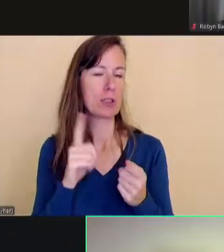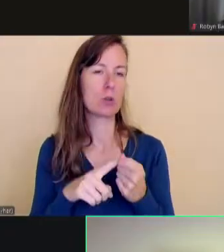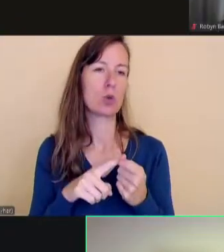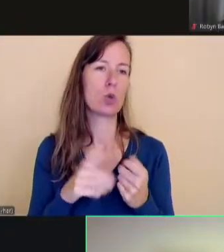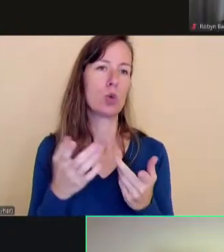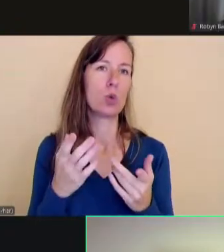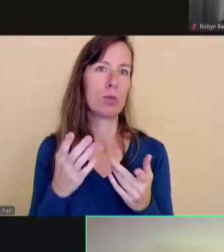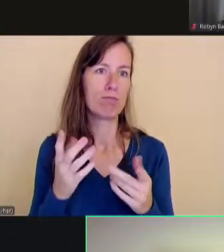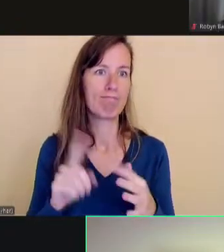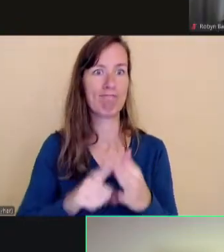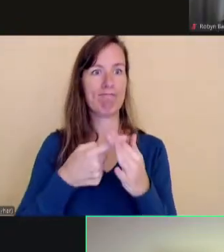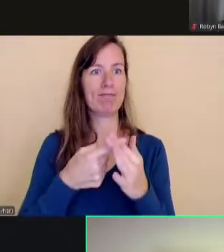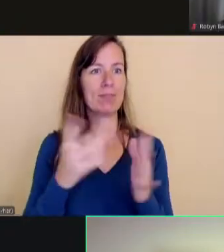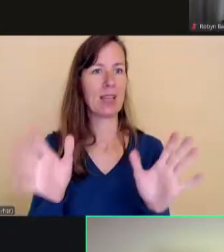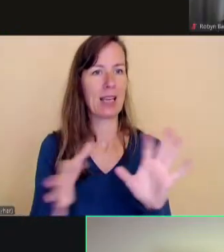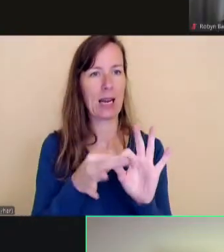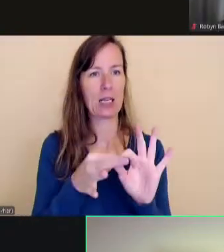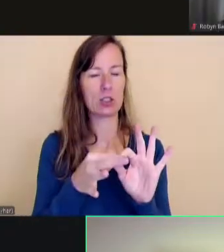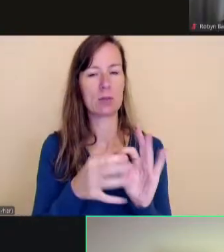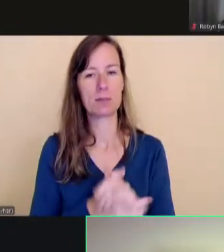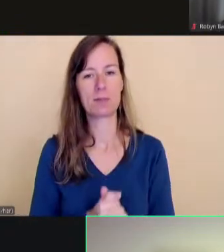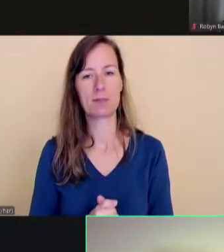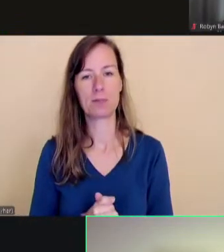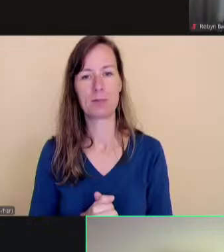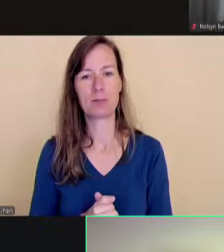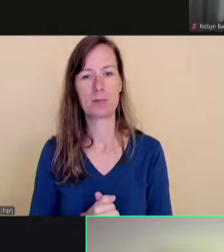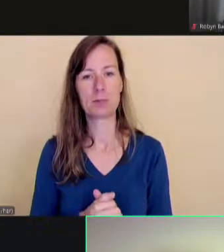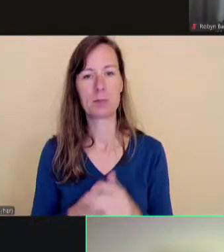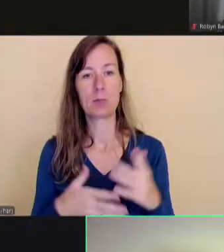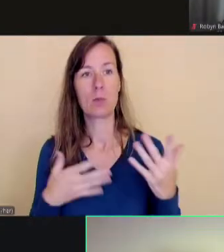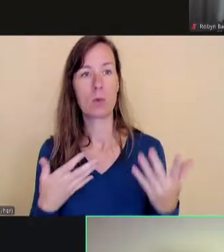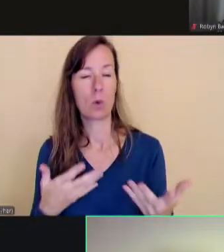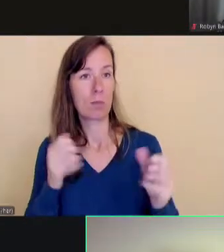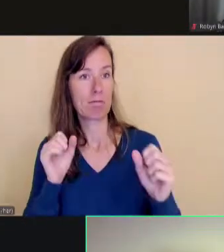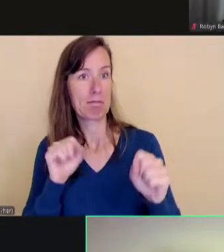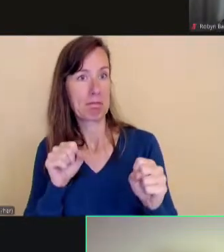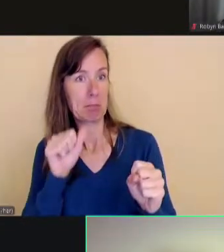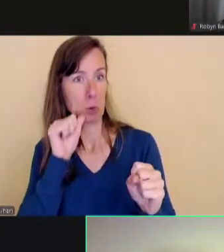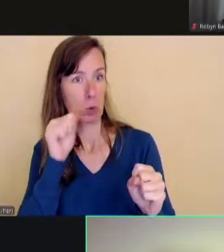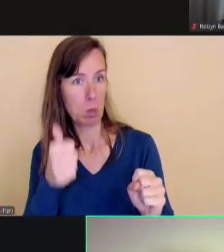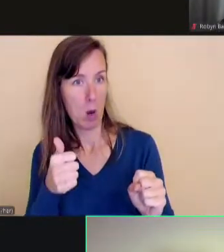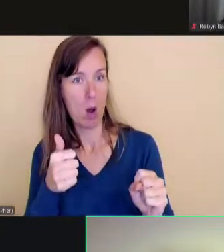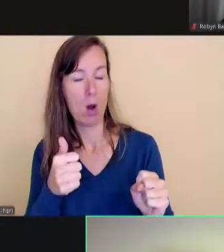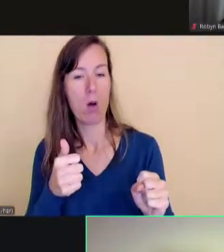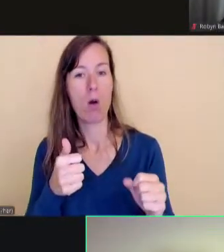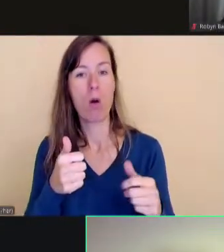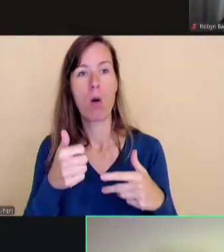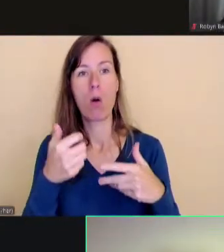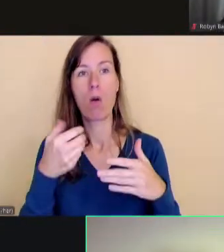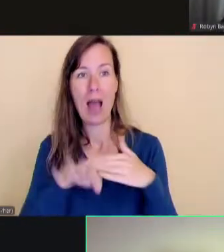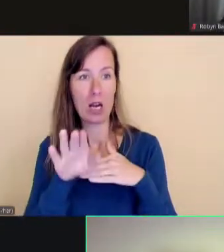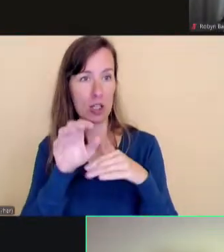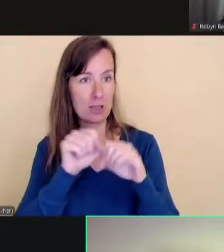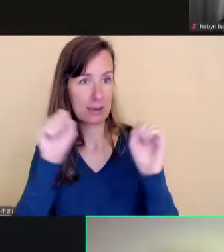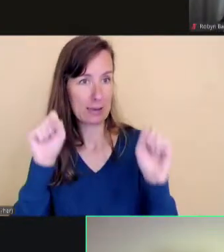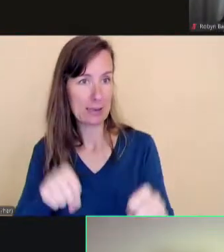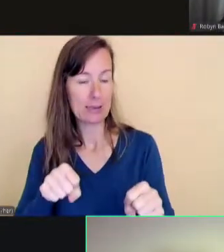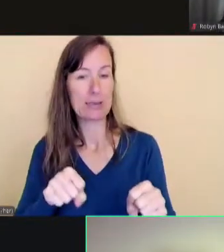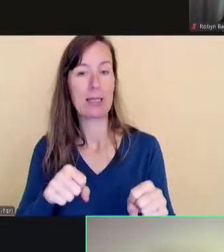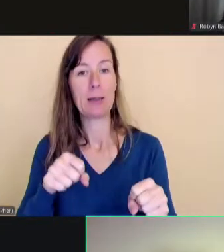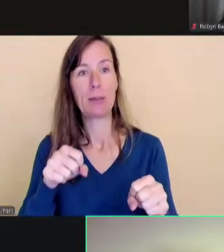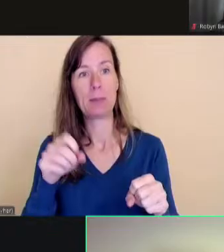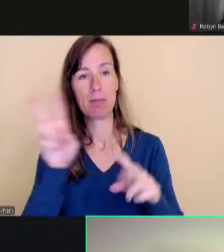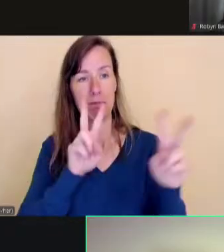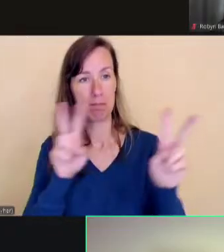So pending tomorrow, as far as them entering into the system and then taking a look at it,